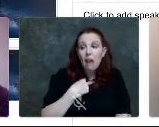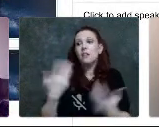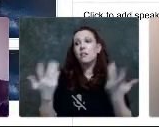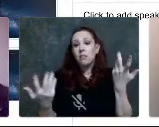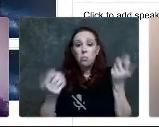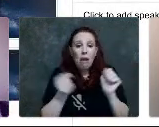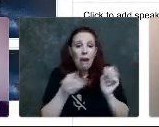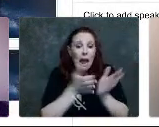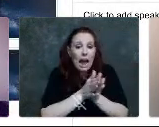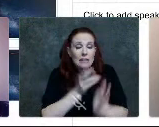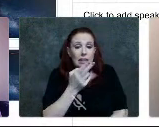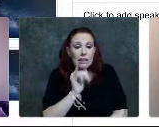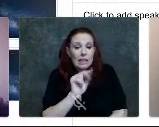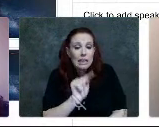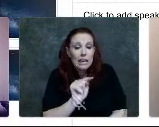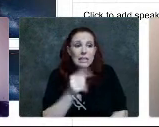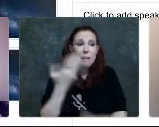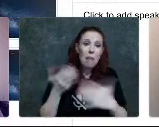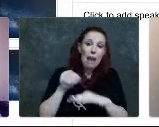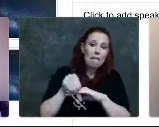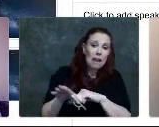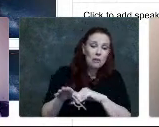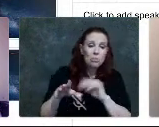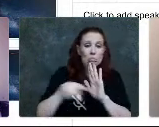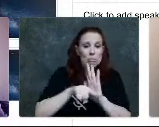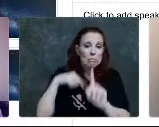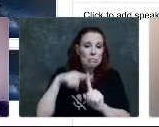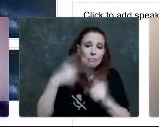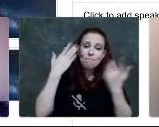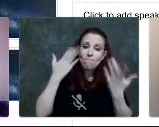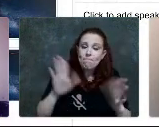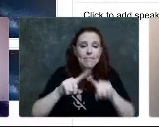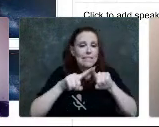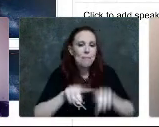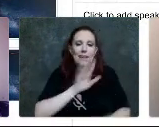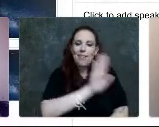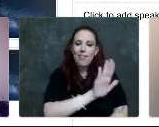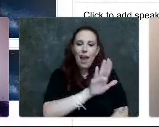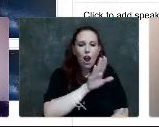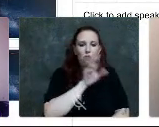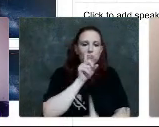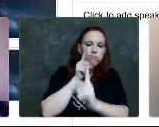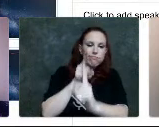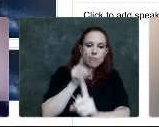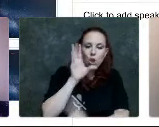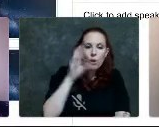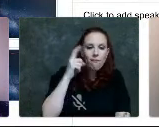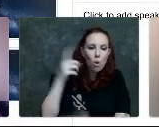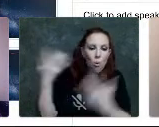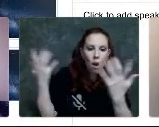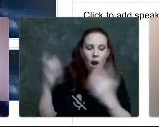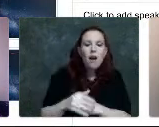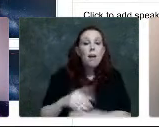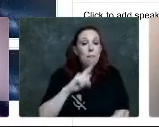you. It kind of depends. Like, it just depends on what they're looking for. But certainly, I think it's definitely